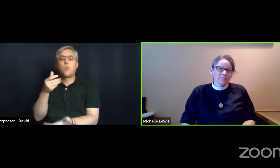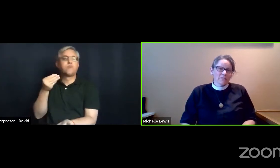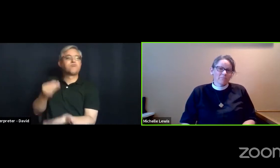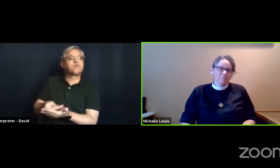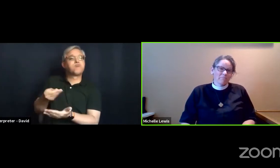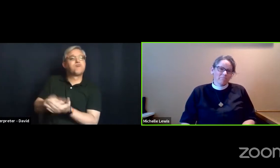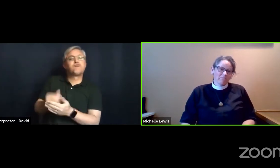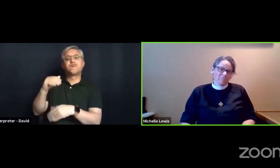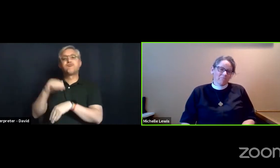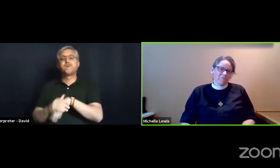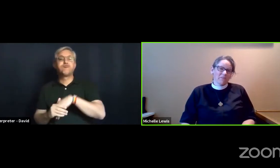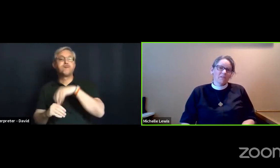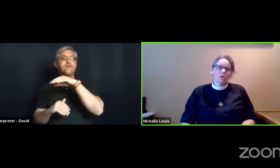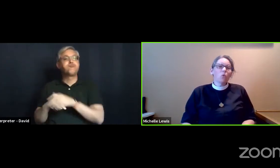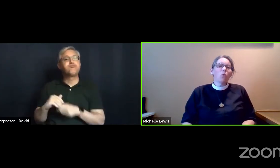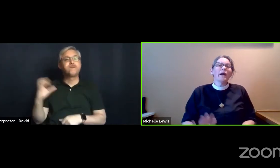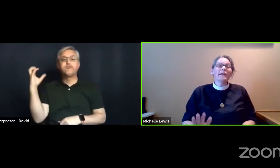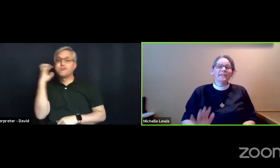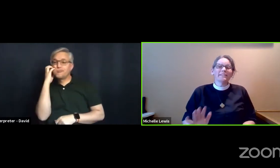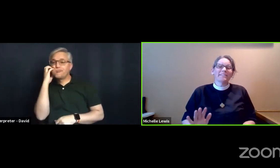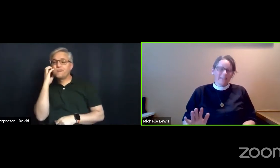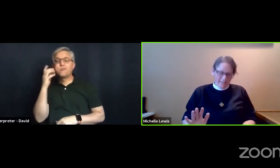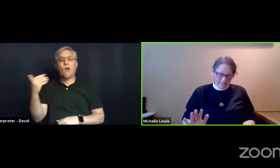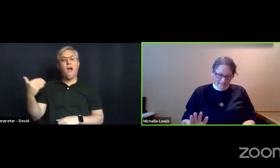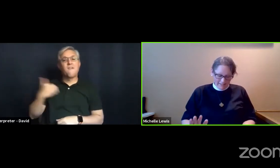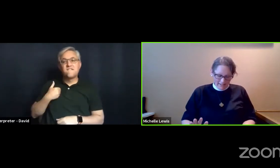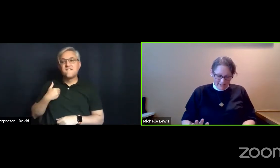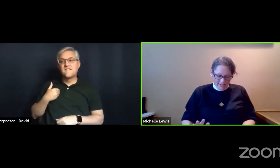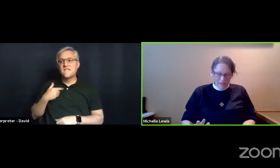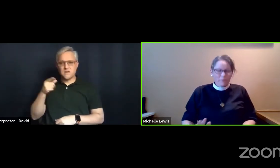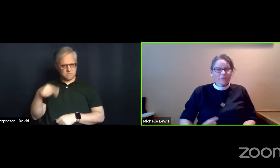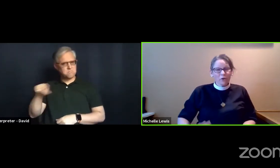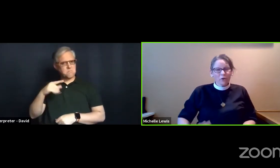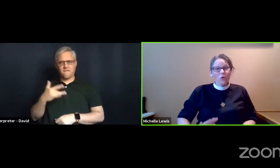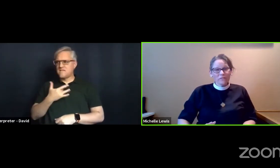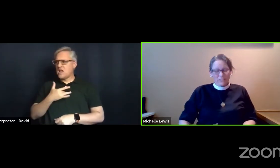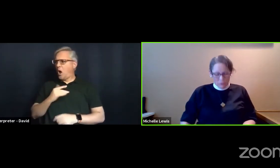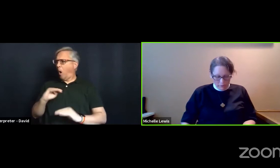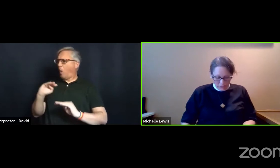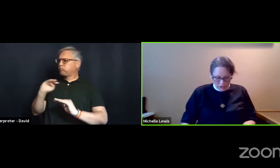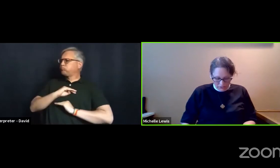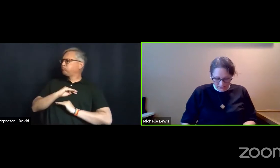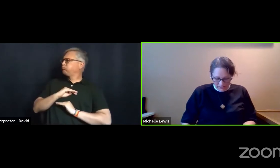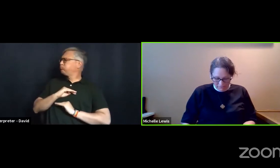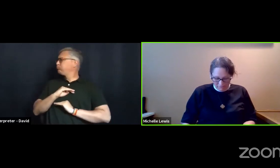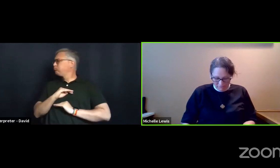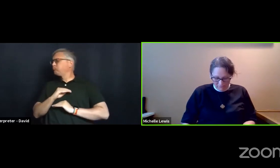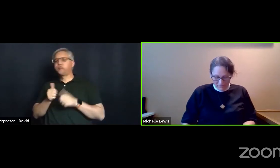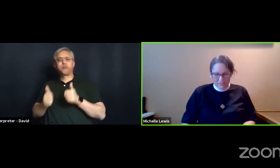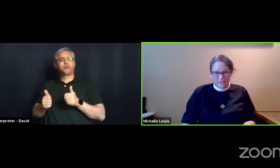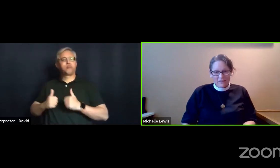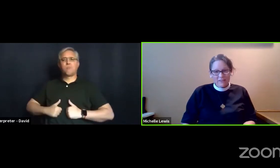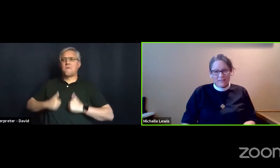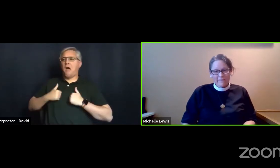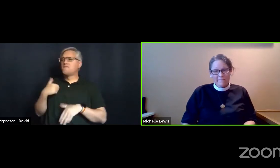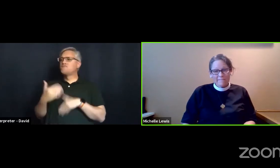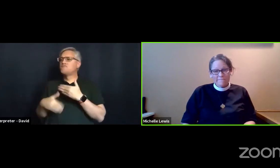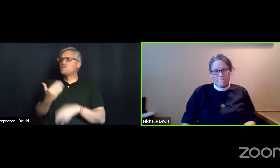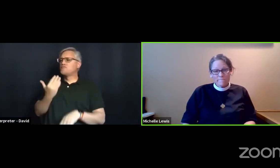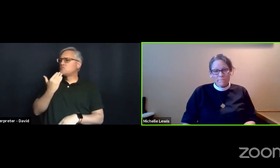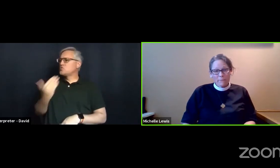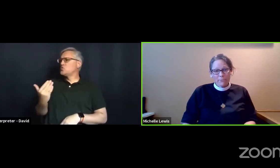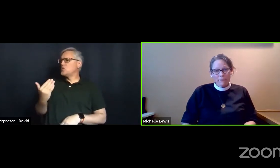resources, they're quite content with their own situations.